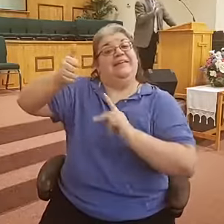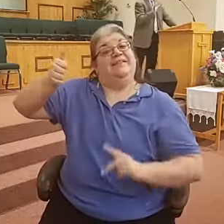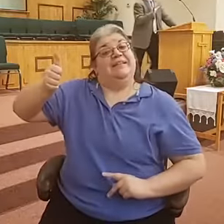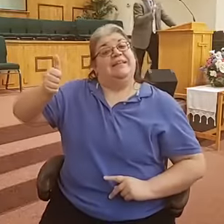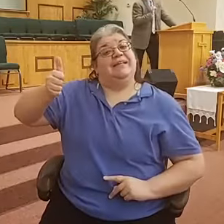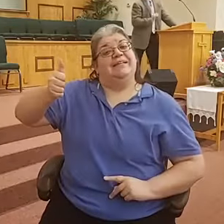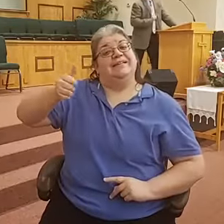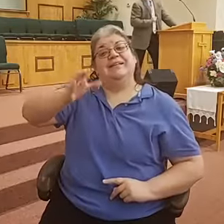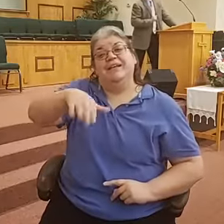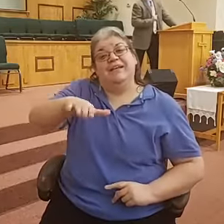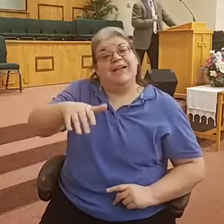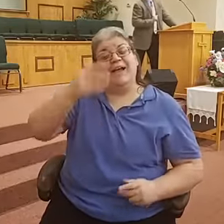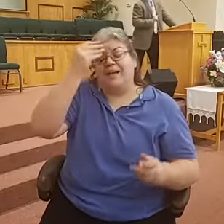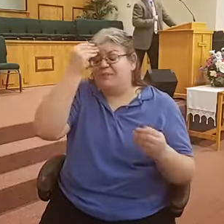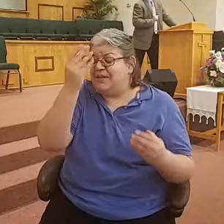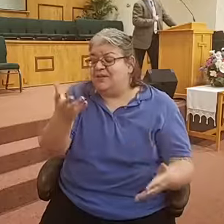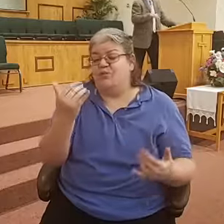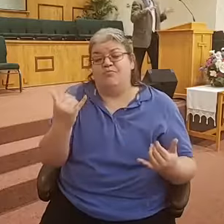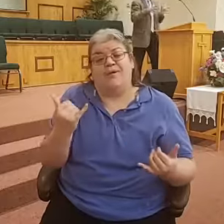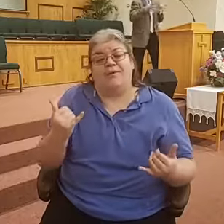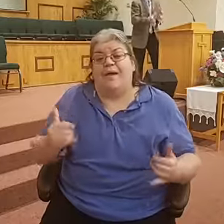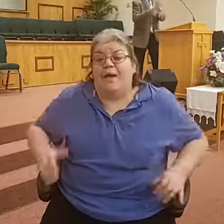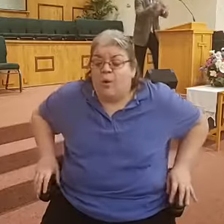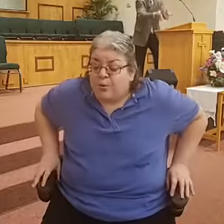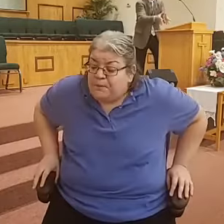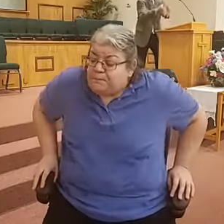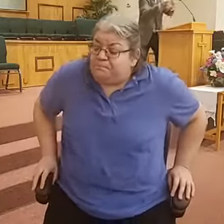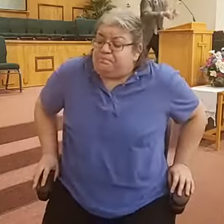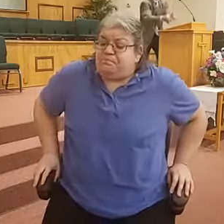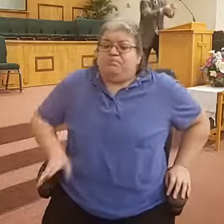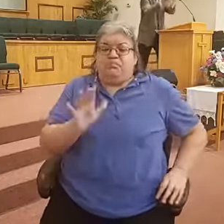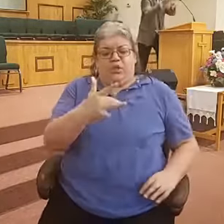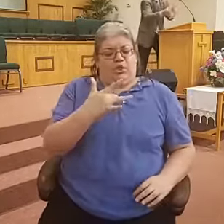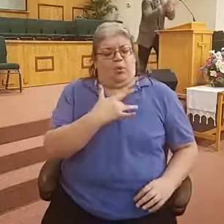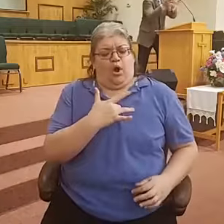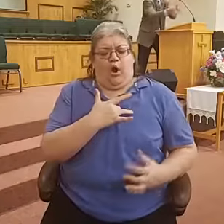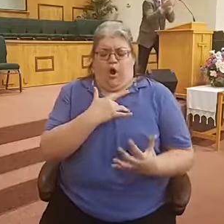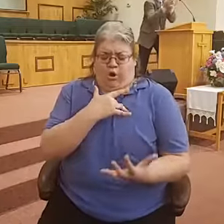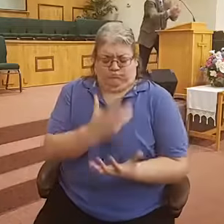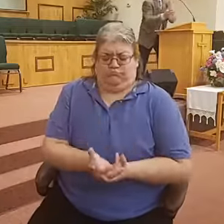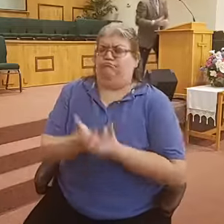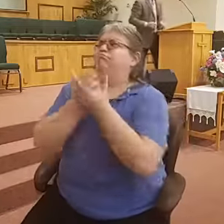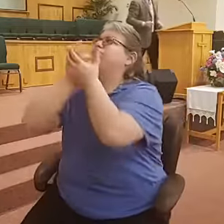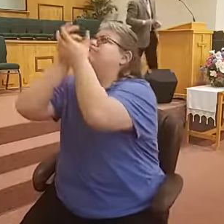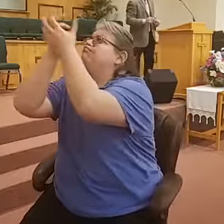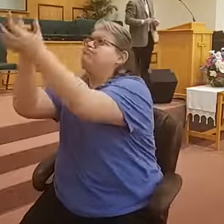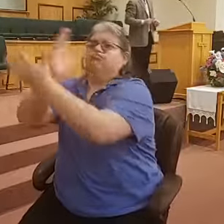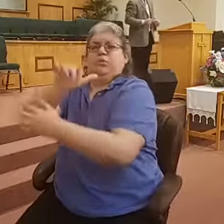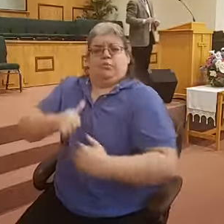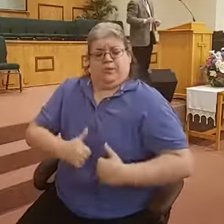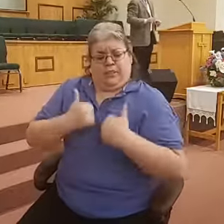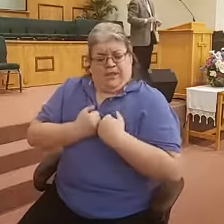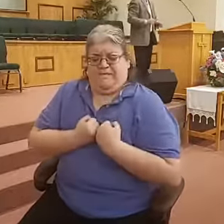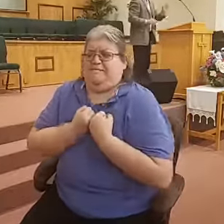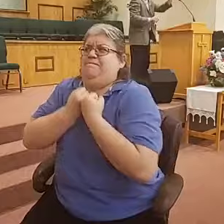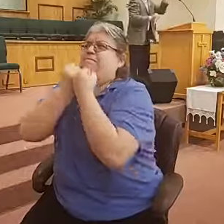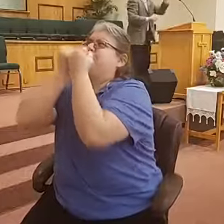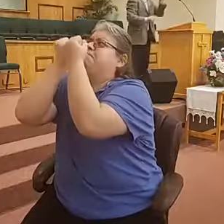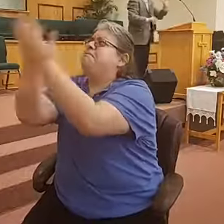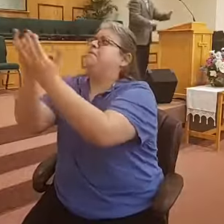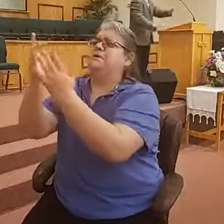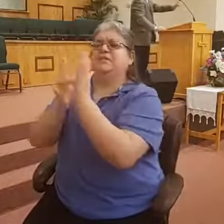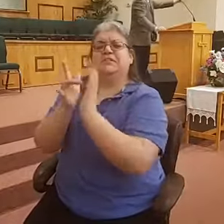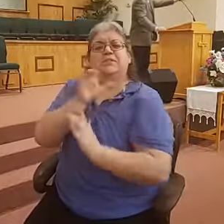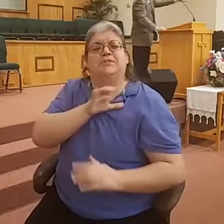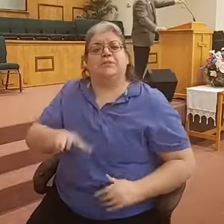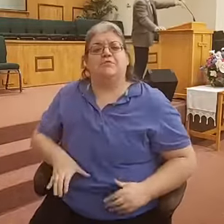I'm telling you right now that if you'll give your heart and your life to the Lord Jesus Christ, you might